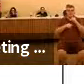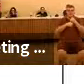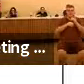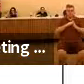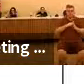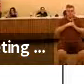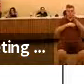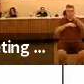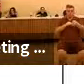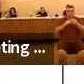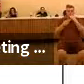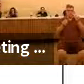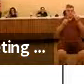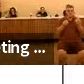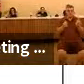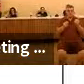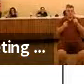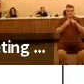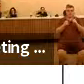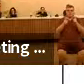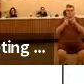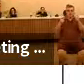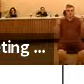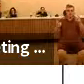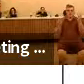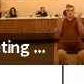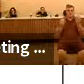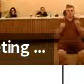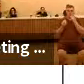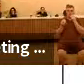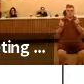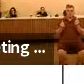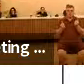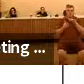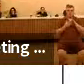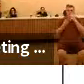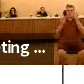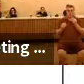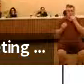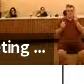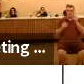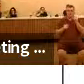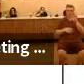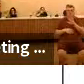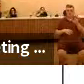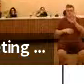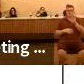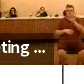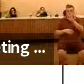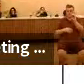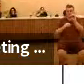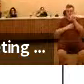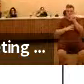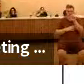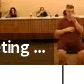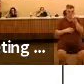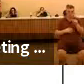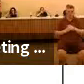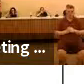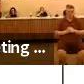the adjacent land to large wetland. That wetland is approximately 60 acres